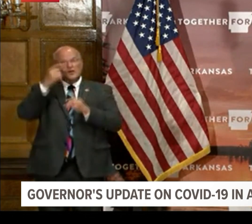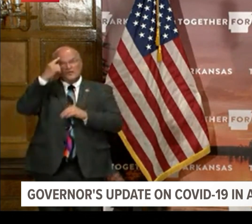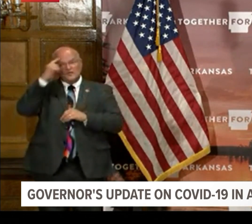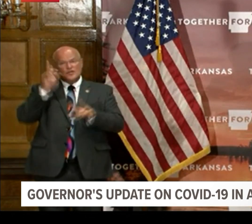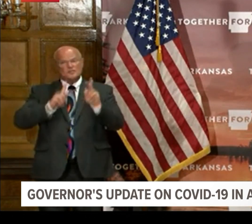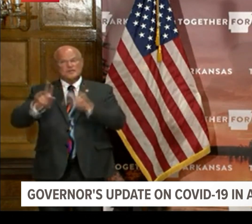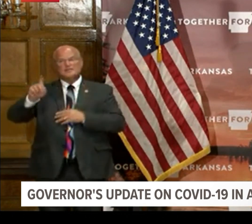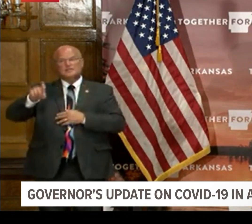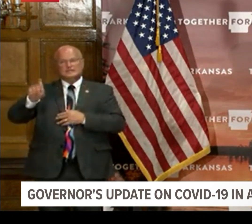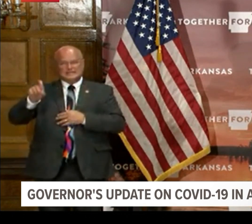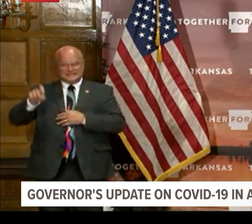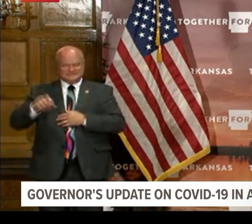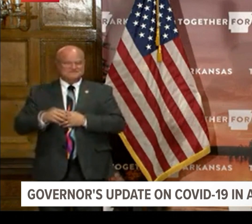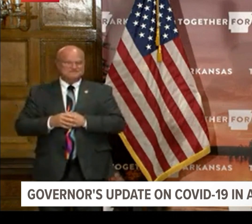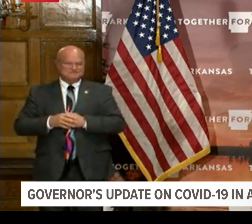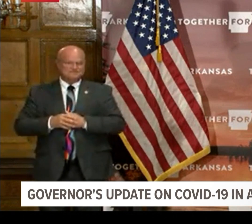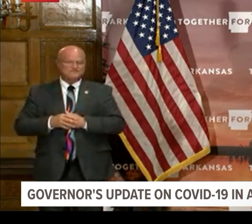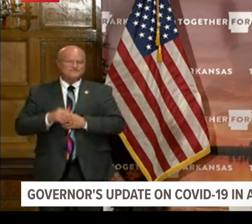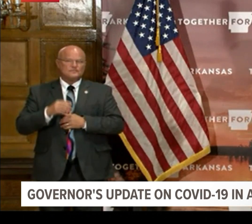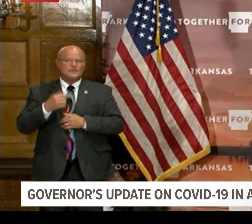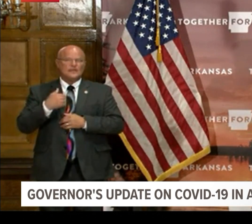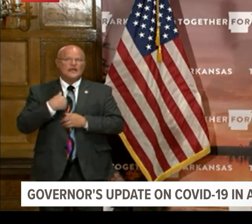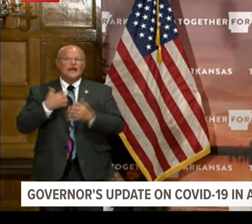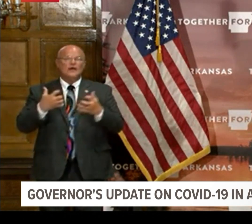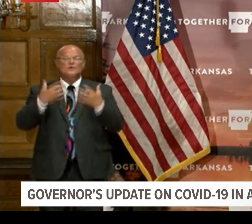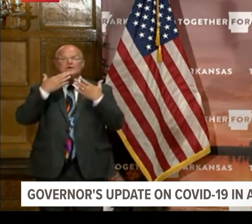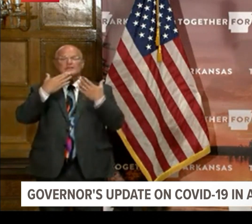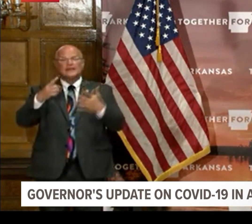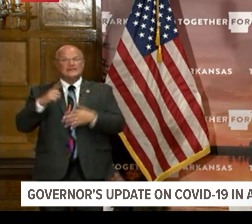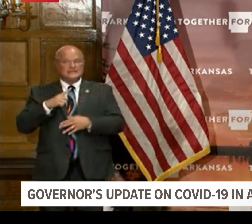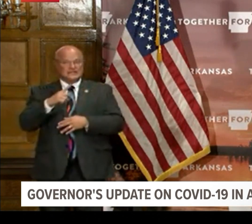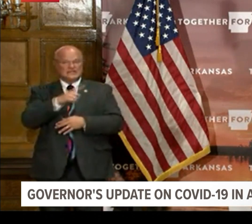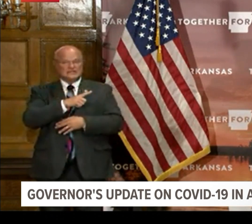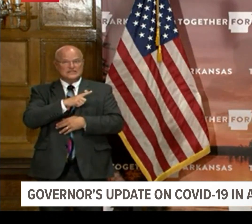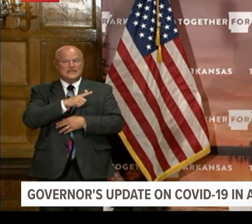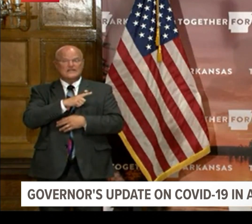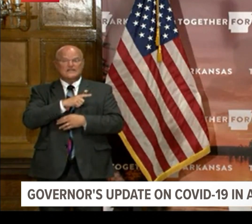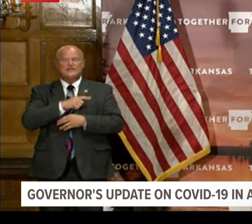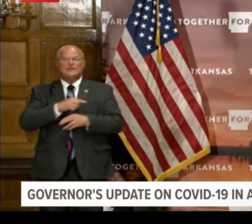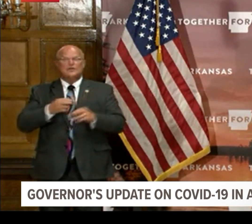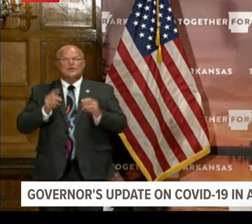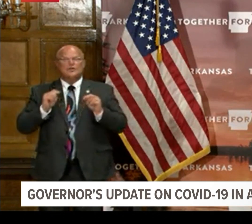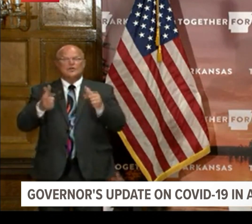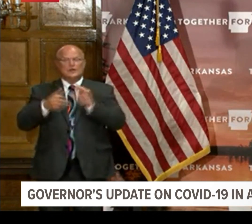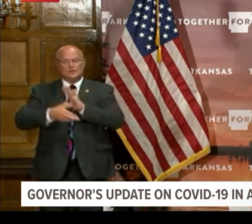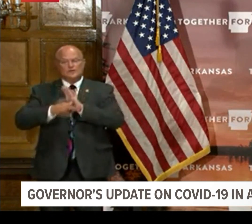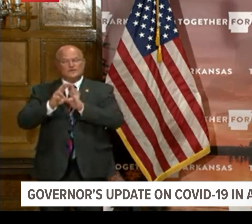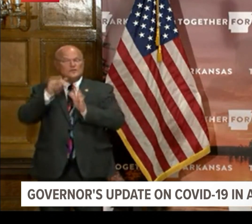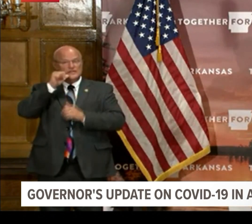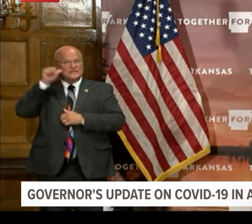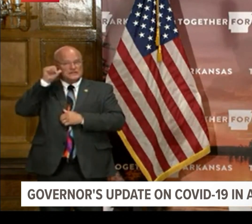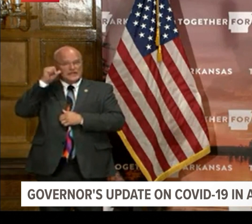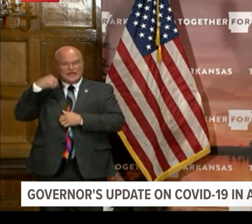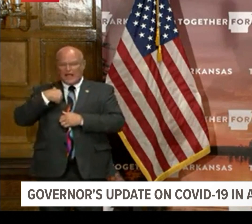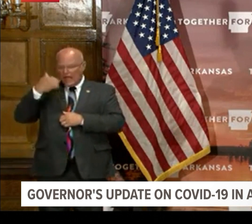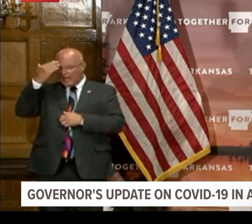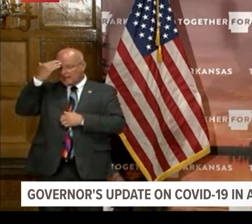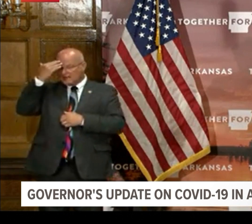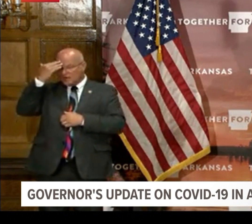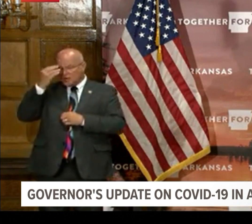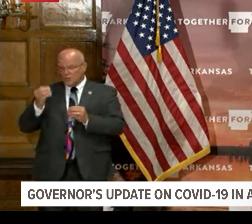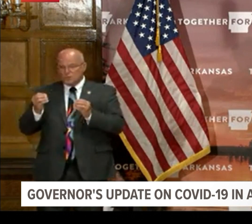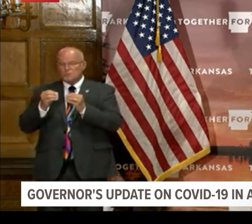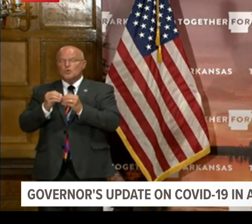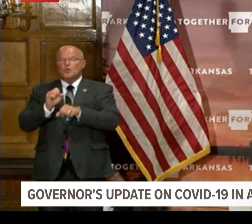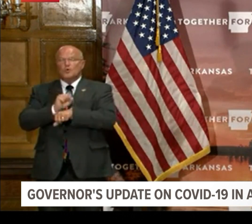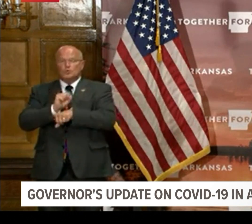those in need, as I mentioned. And I do want to thank the legislature for their prompt review yesterday. I know they have more work to as they consider